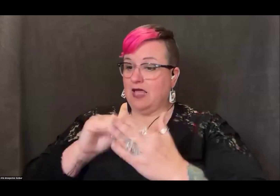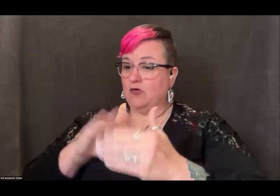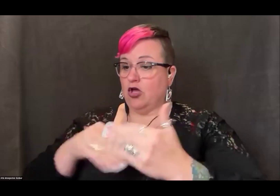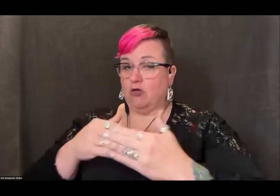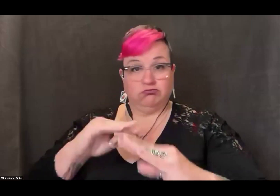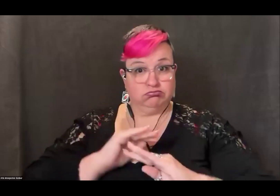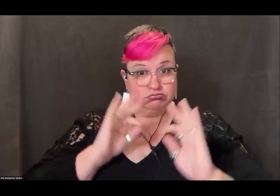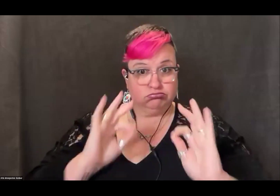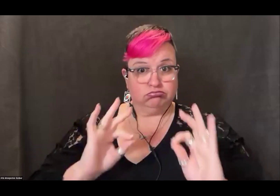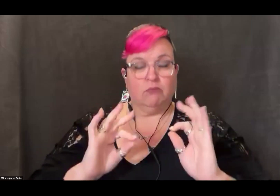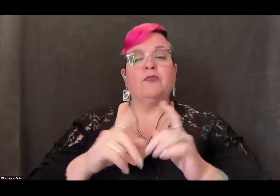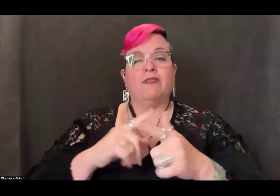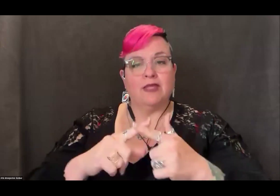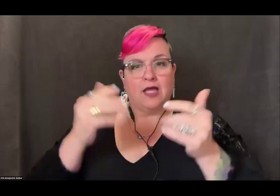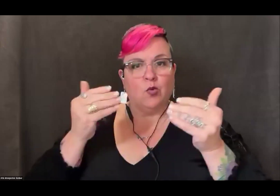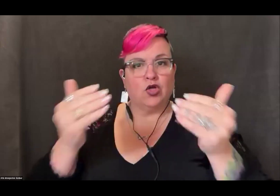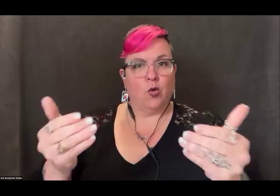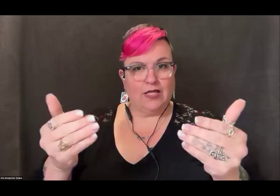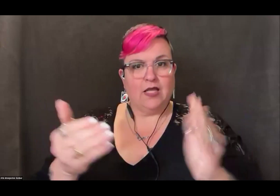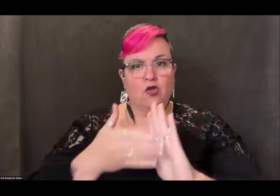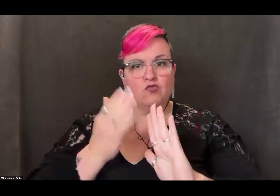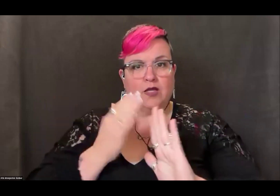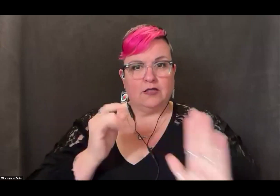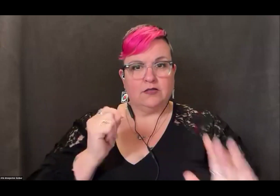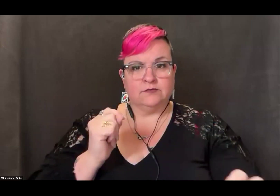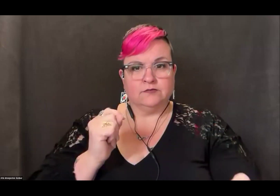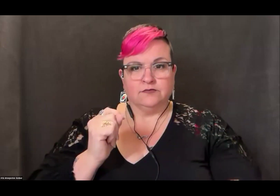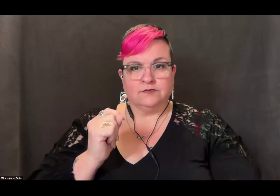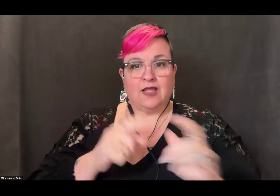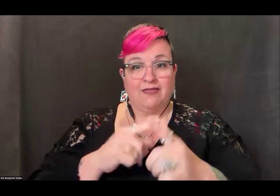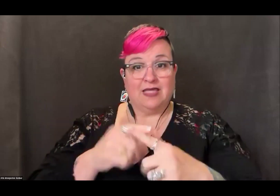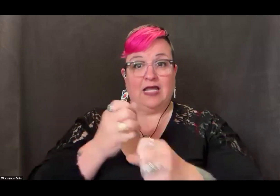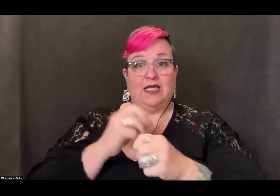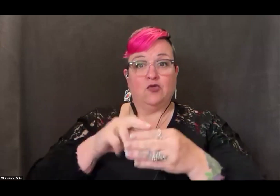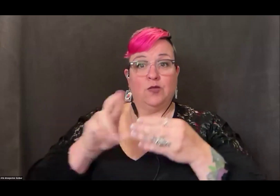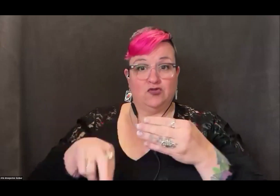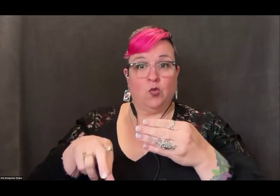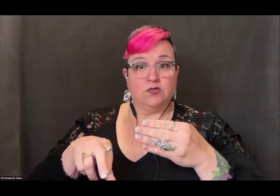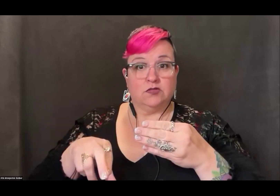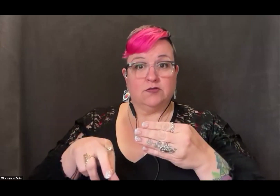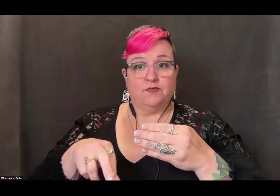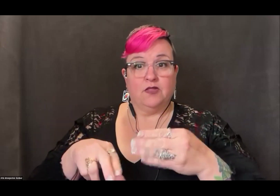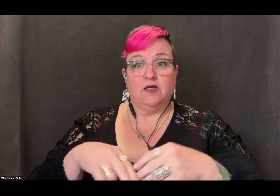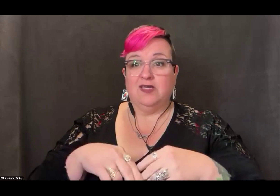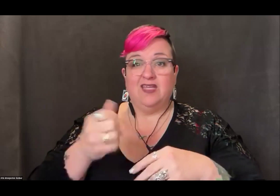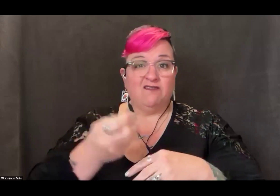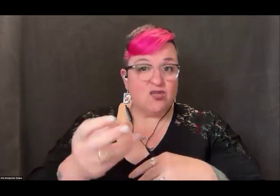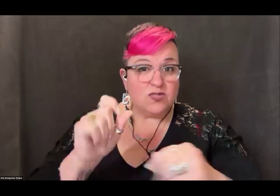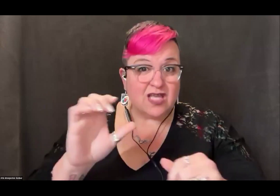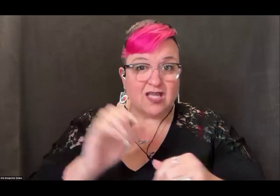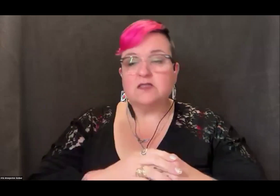my liking and I go ahead and run it, I get results in seconds,